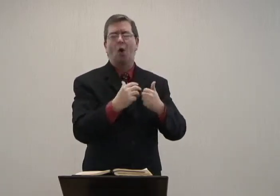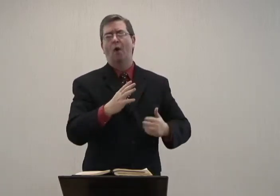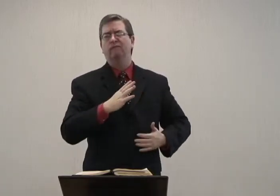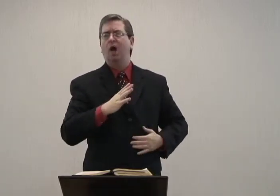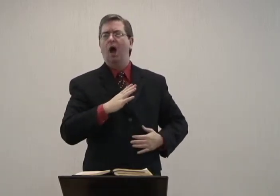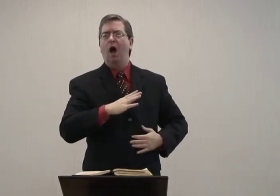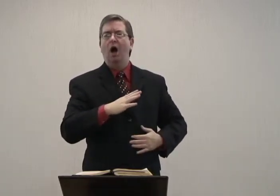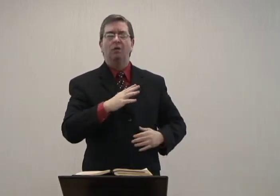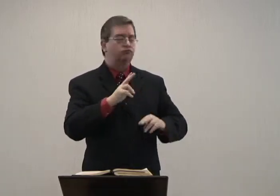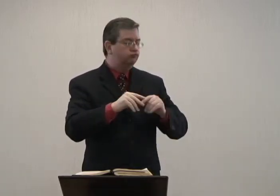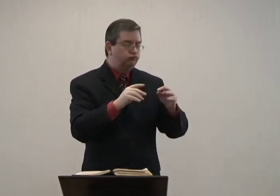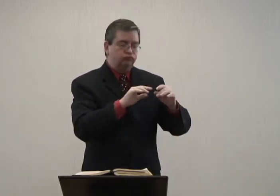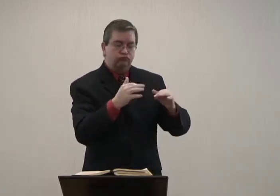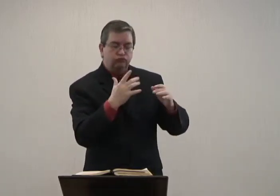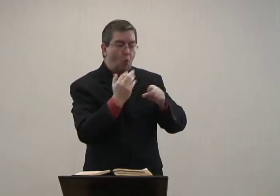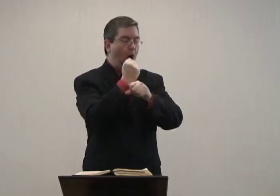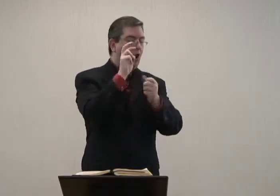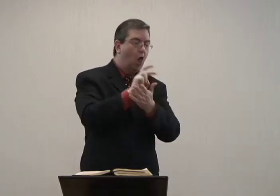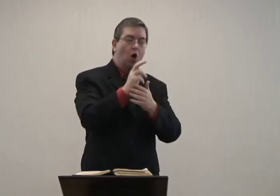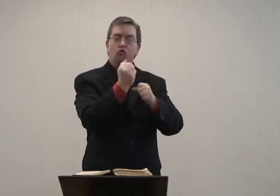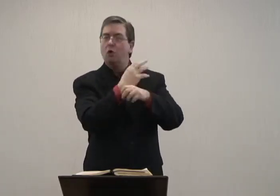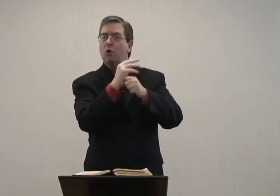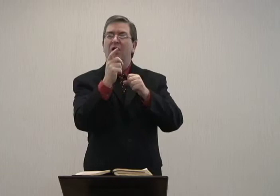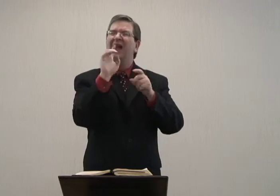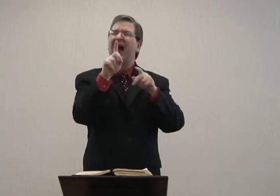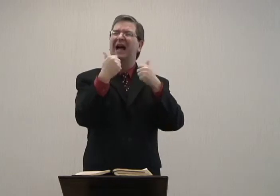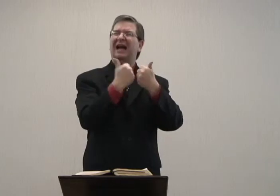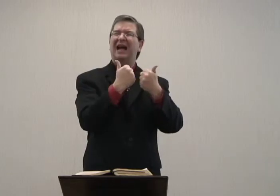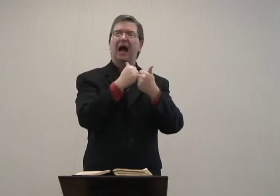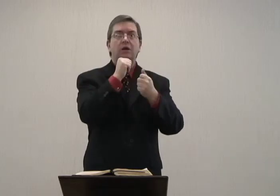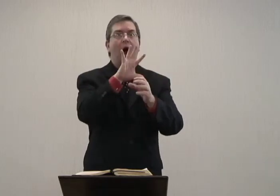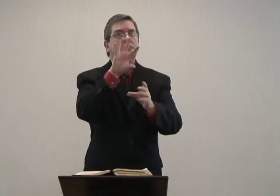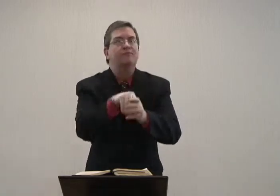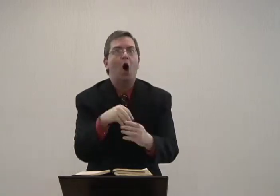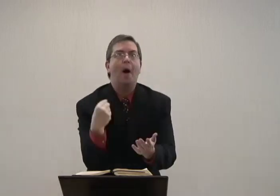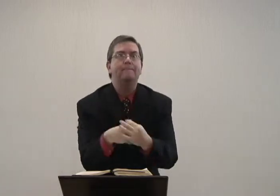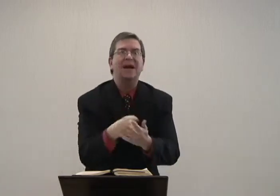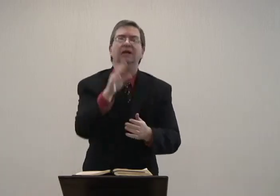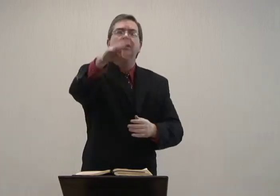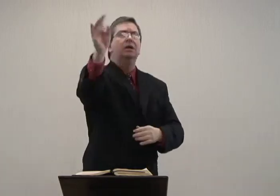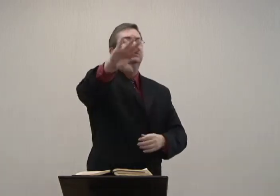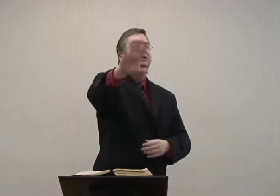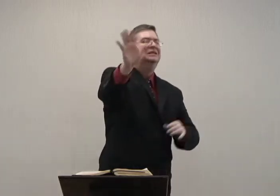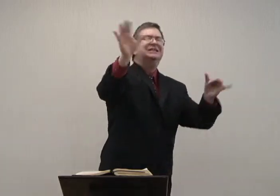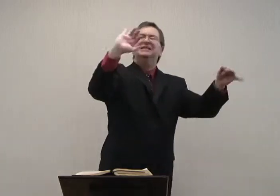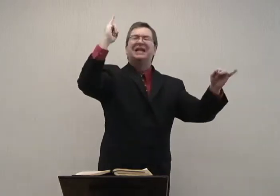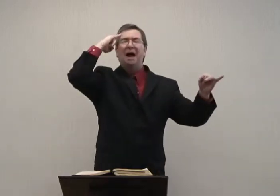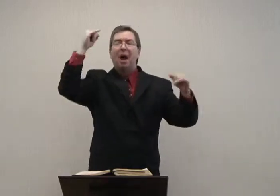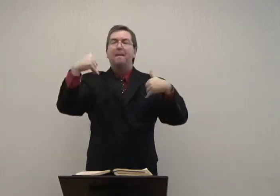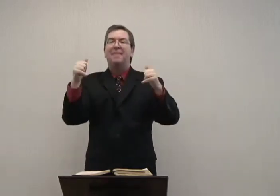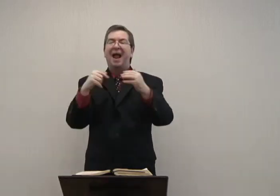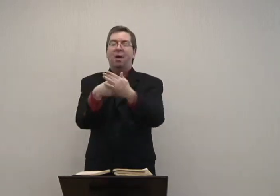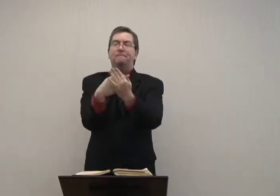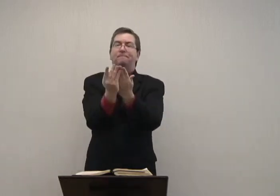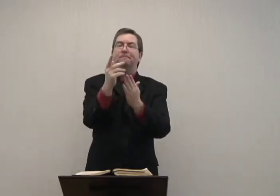game, that's fine. You win, lose. Do not involve money. Same idea of